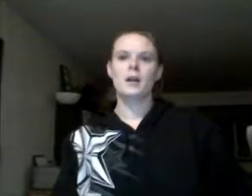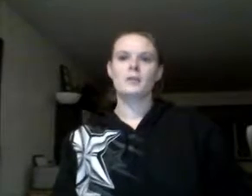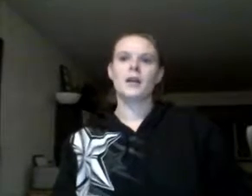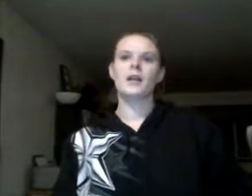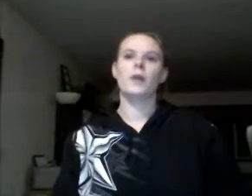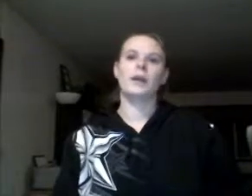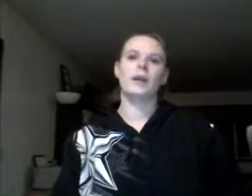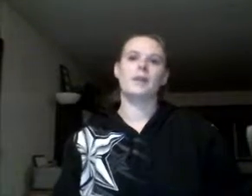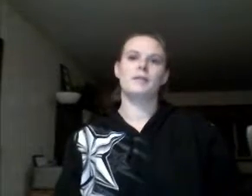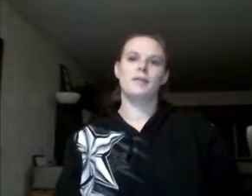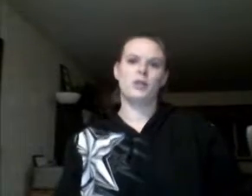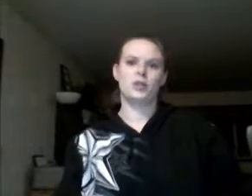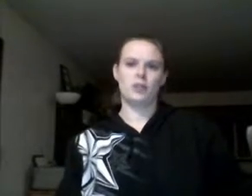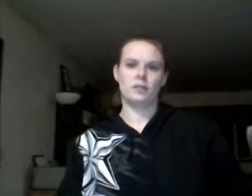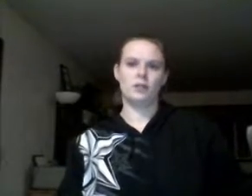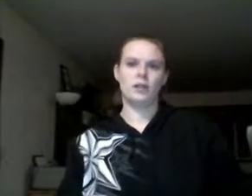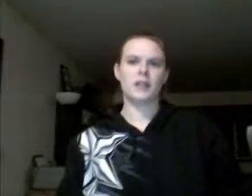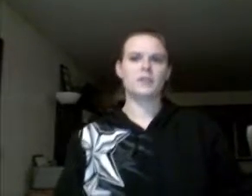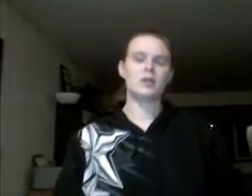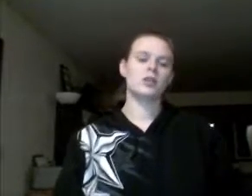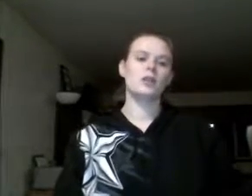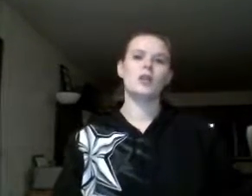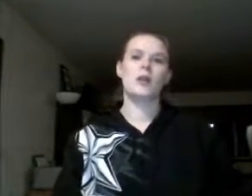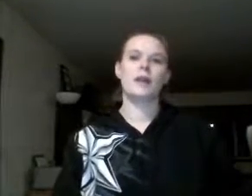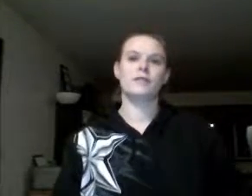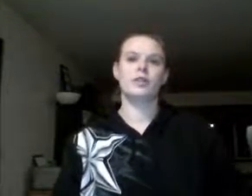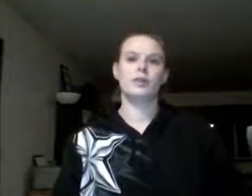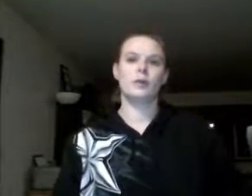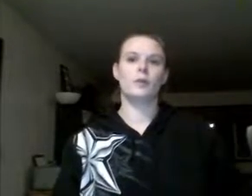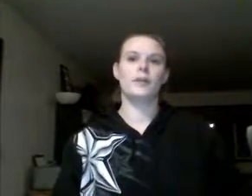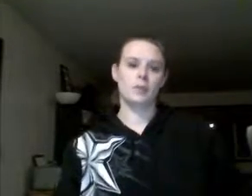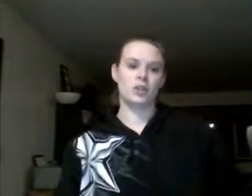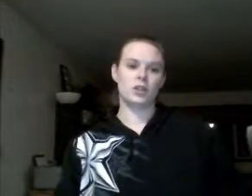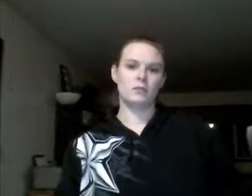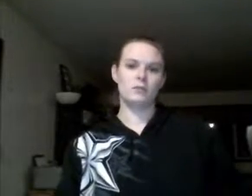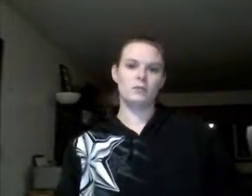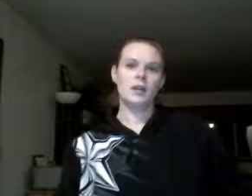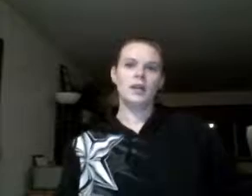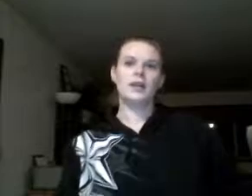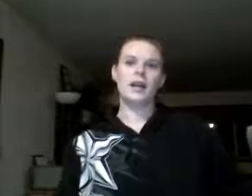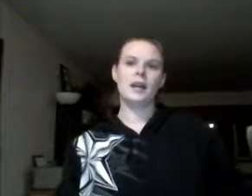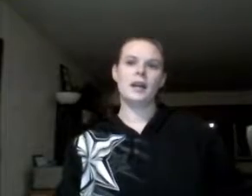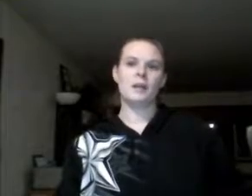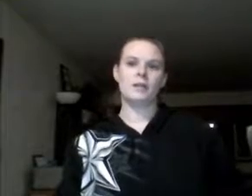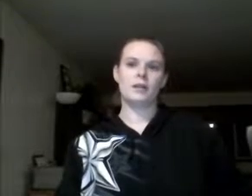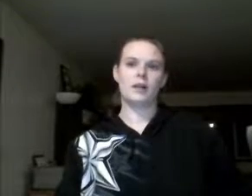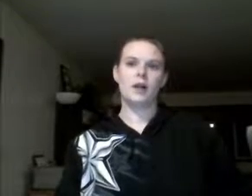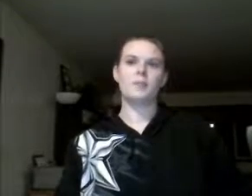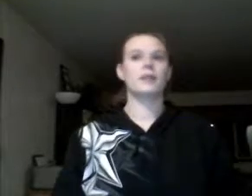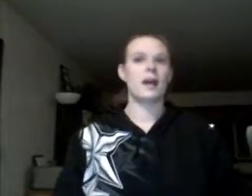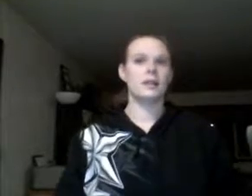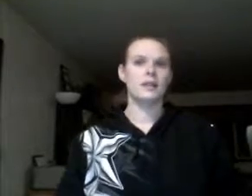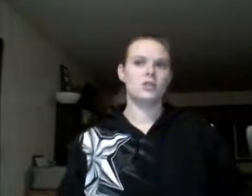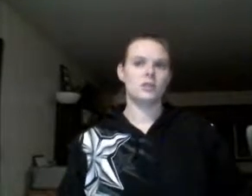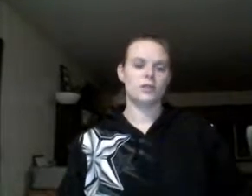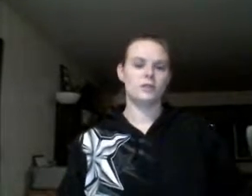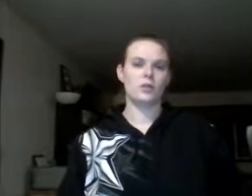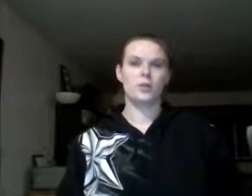Planning a wedding can be very stressful, especially when you have to do it within a budget. It can, however, be a lot less stressful with the use